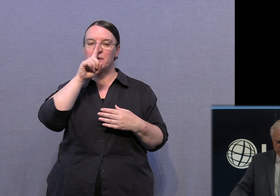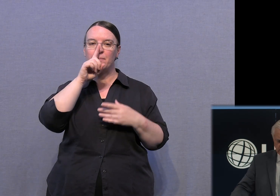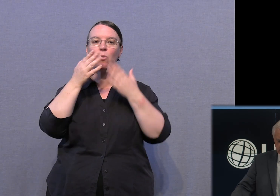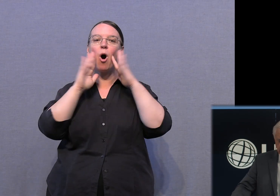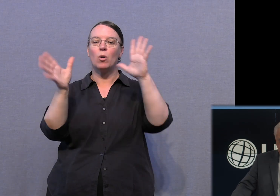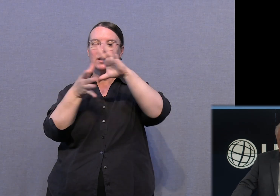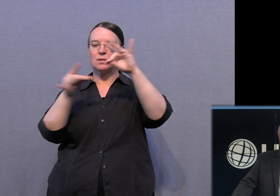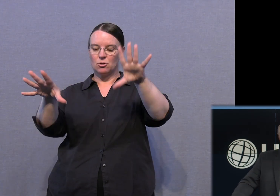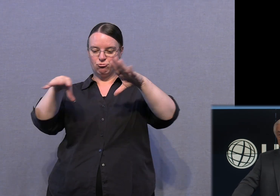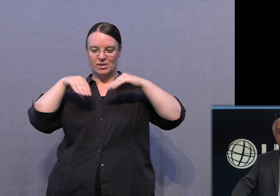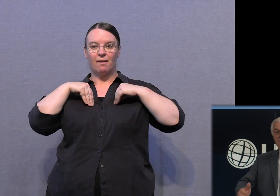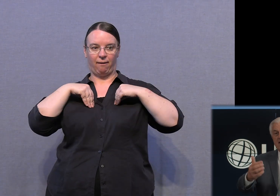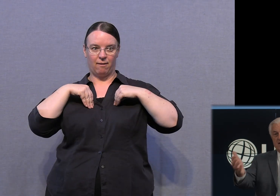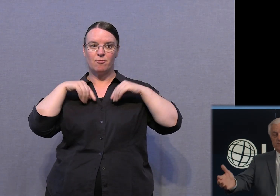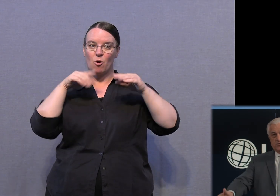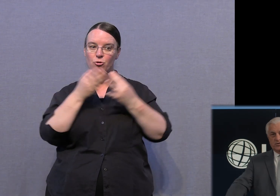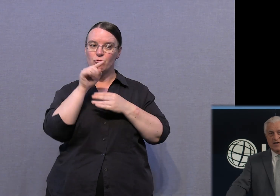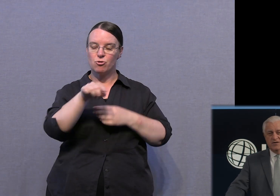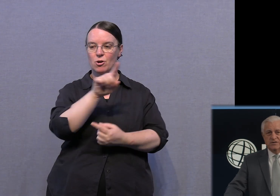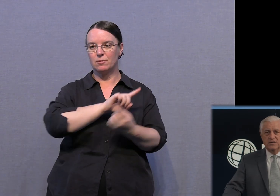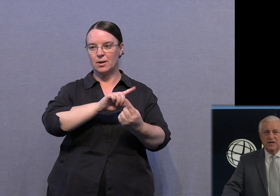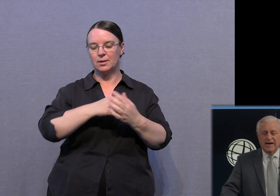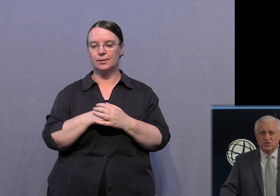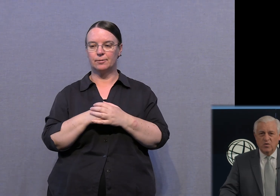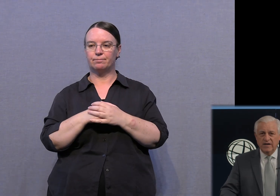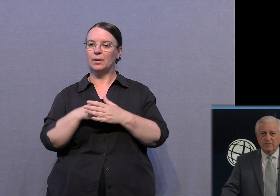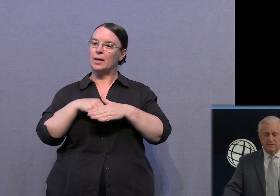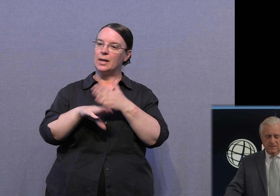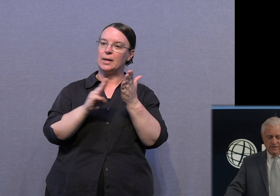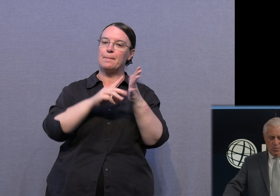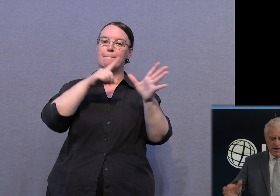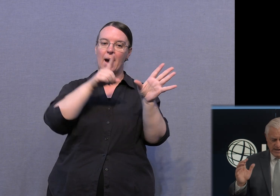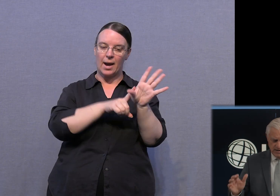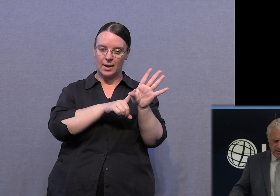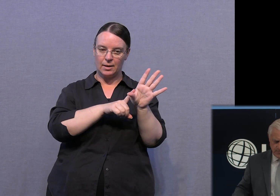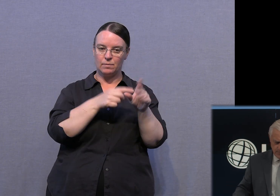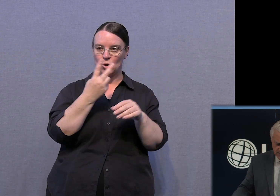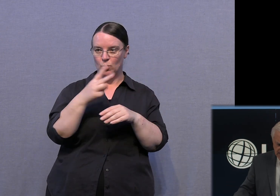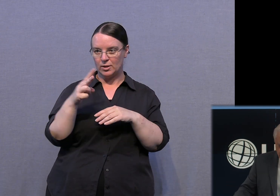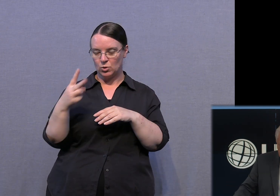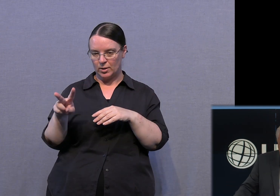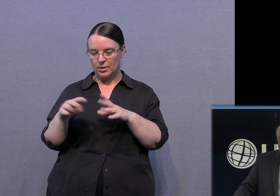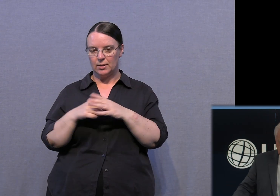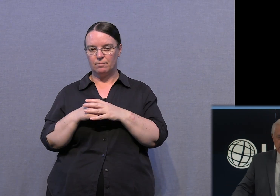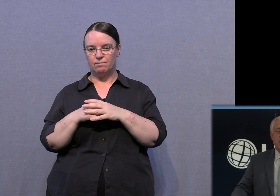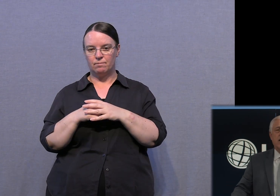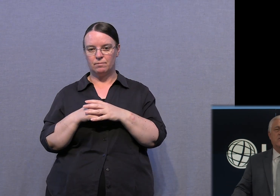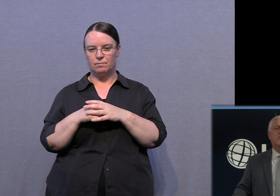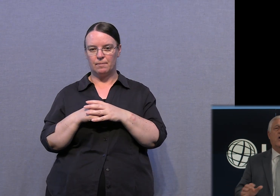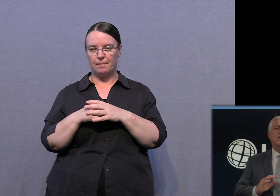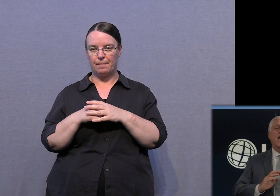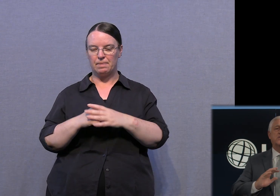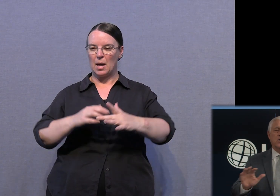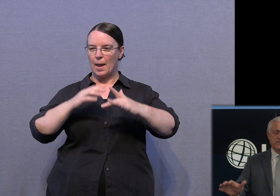those services. In May of 2020, the weekend of the day of Pentecost, we decided